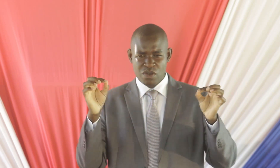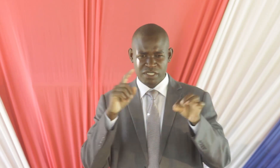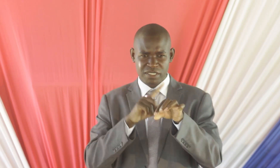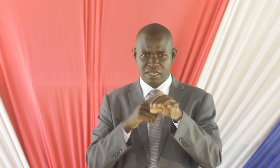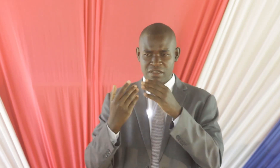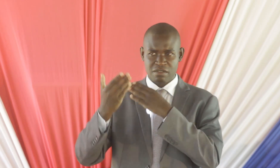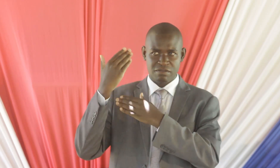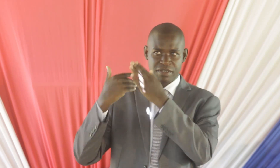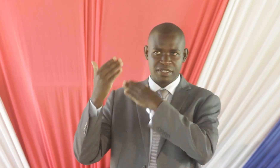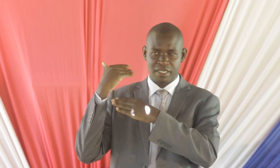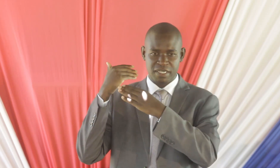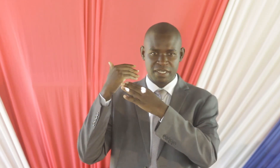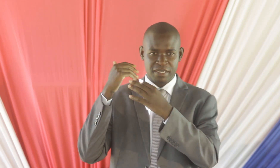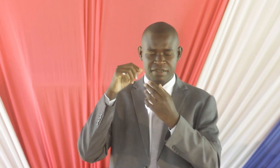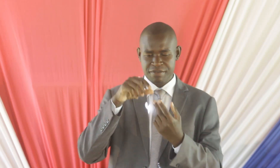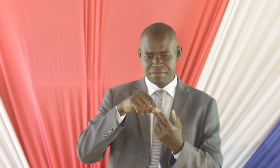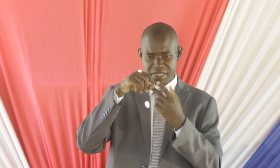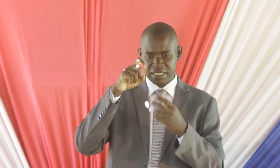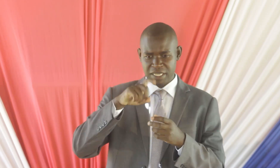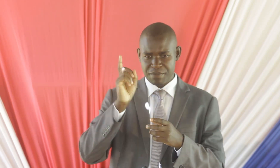Since before, it has been there.